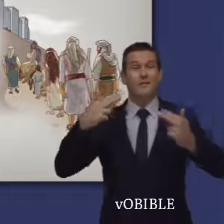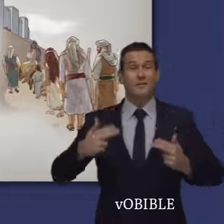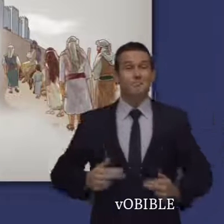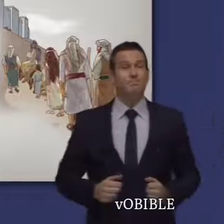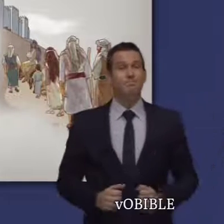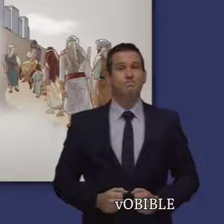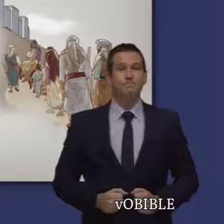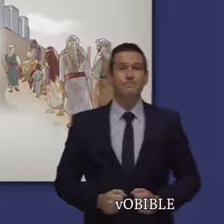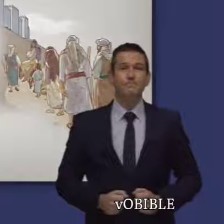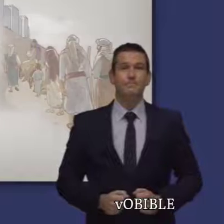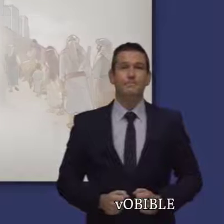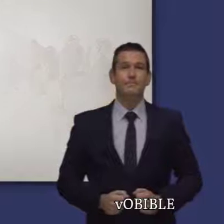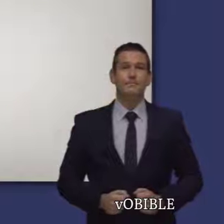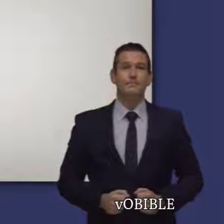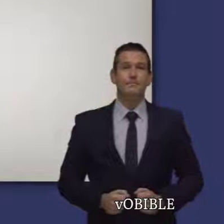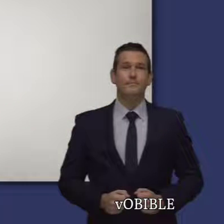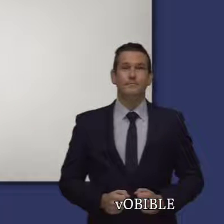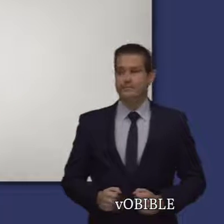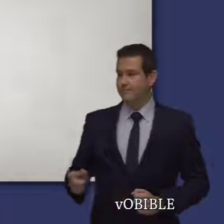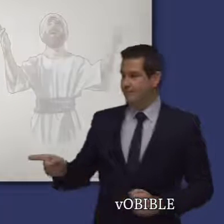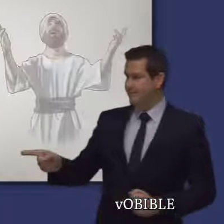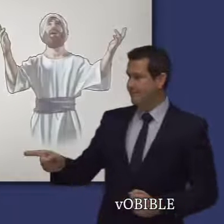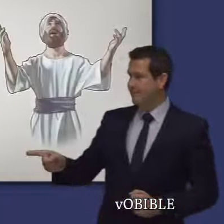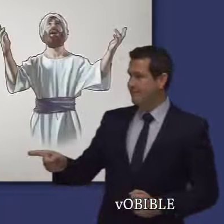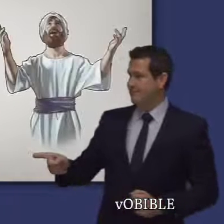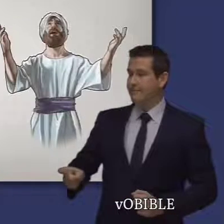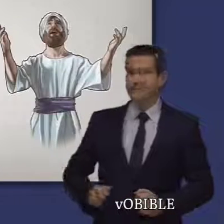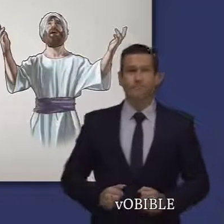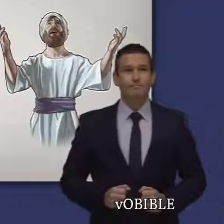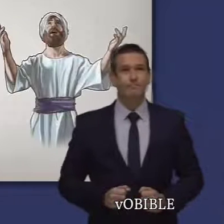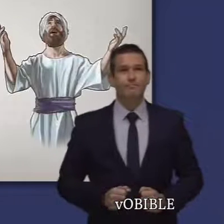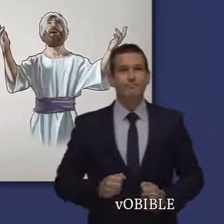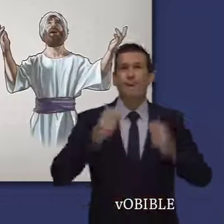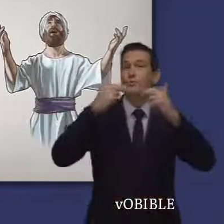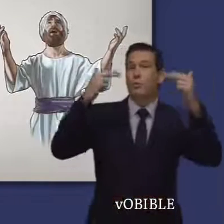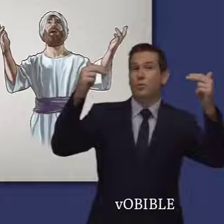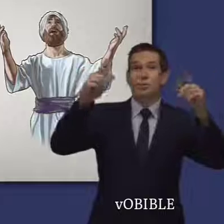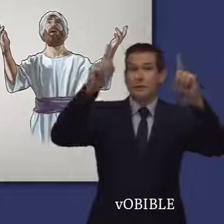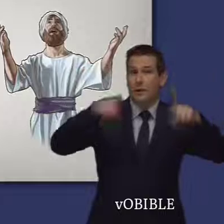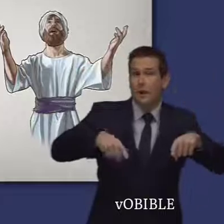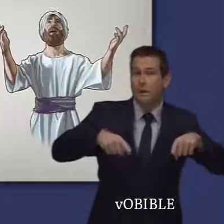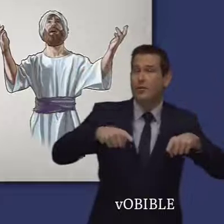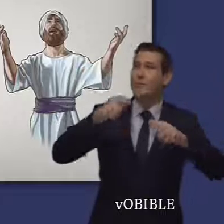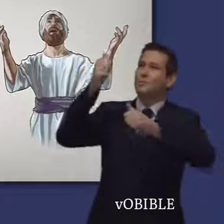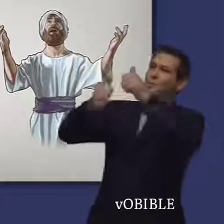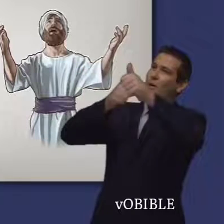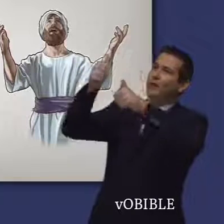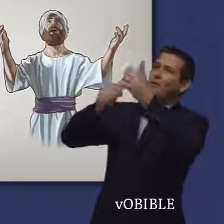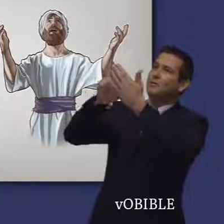festivals. The last five psalms form a group in which each begins and ends with the